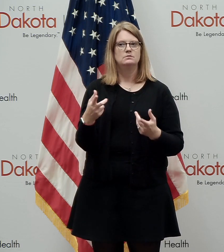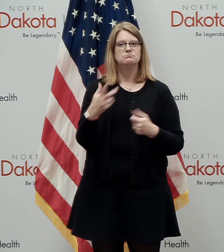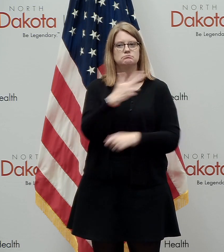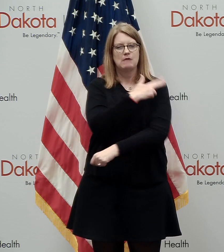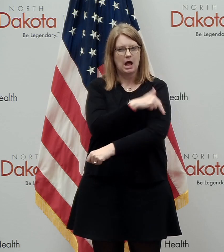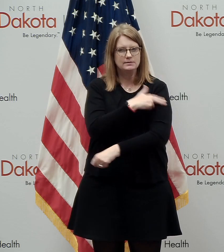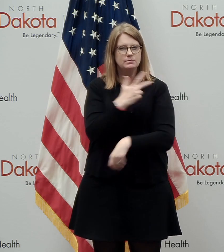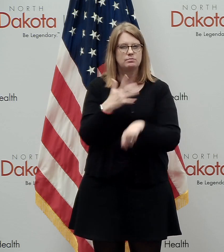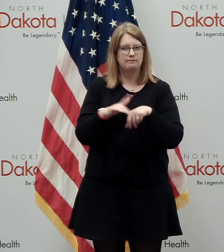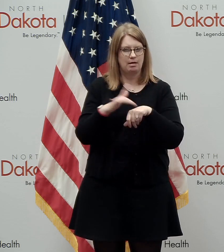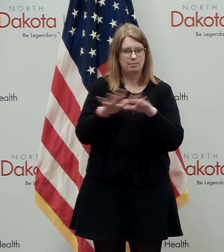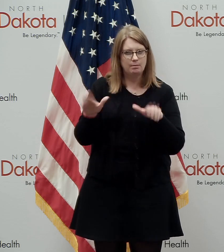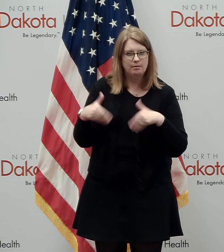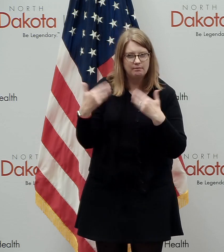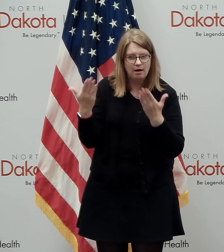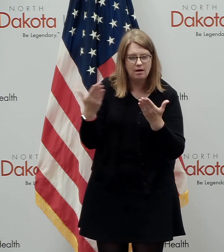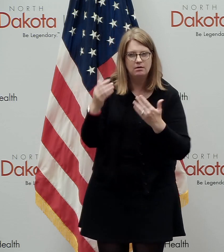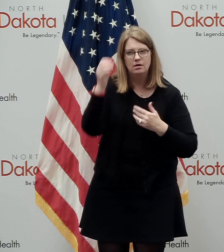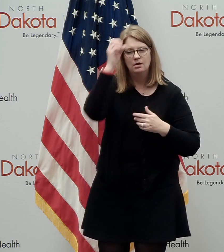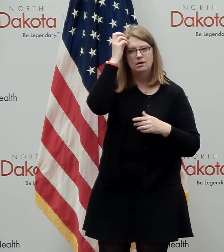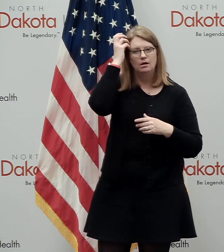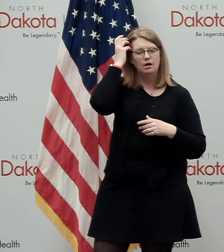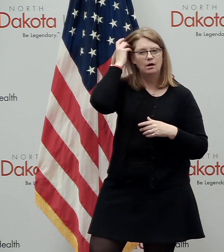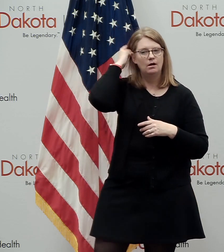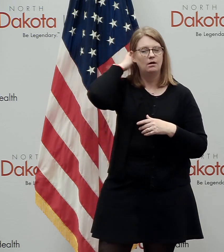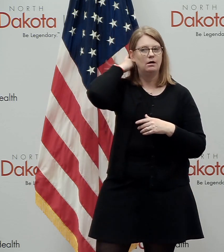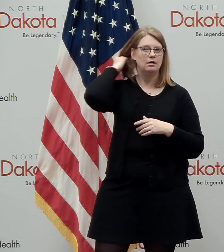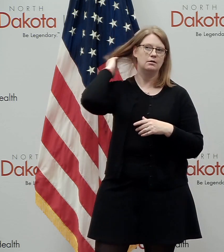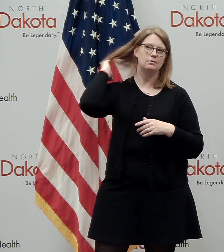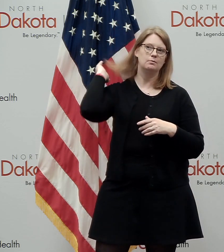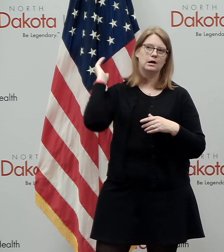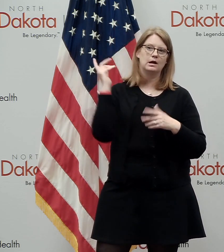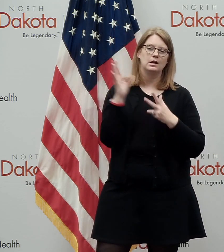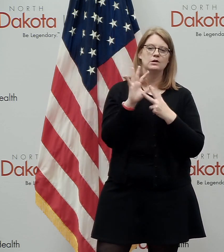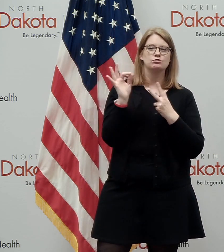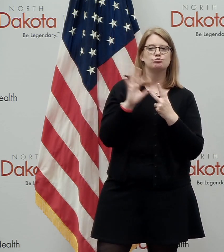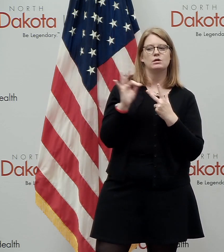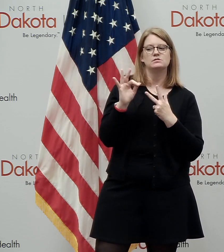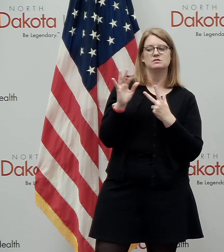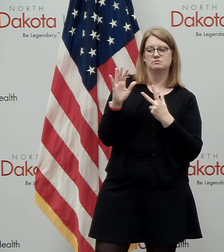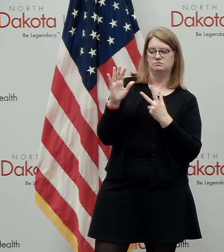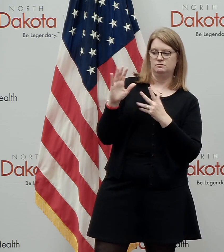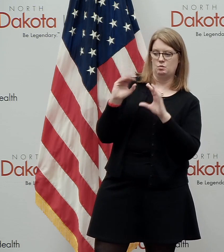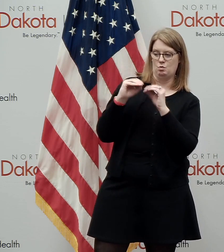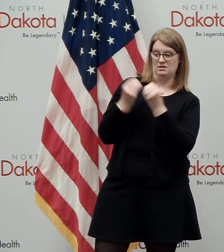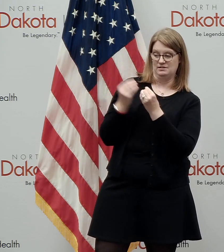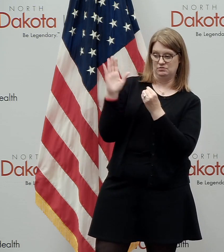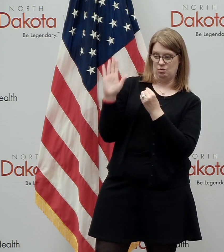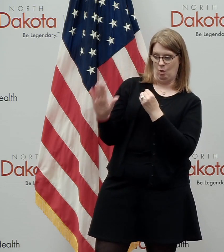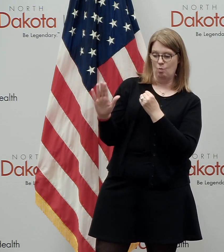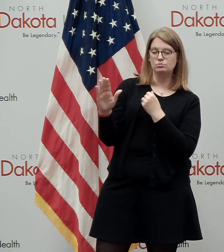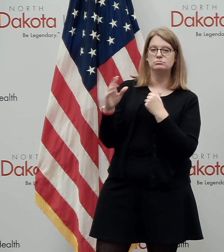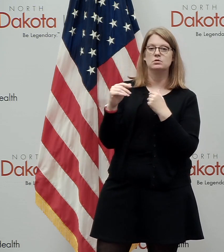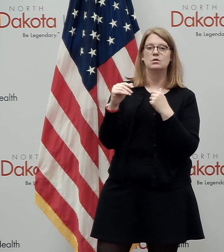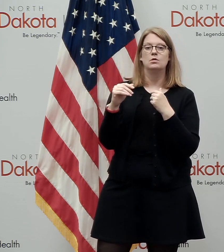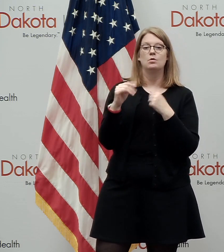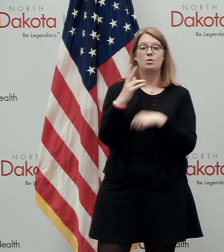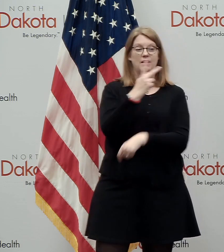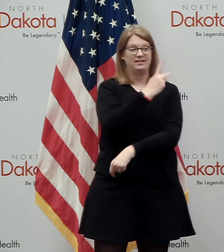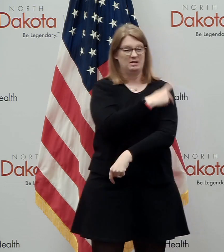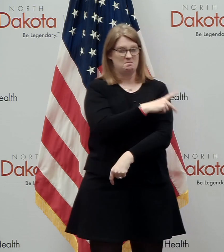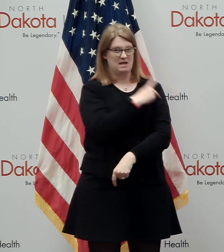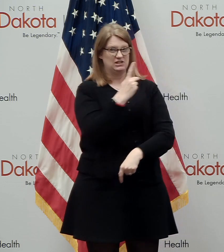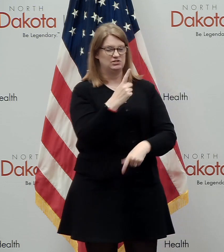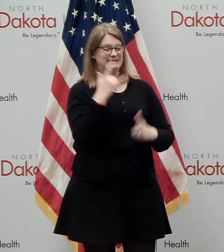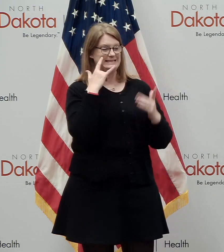available to provide those here, but as either by the choice of those organizations or by the choice of the patients. I mean,